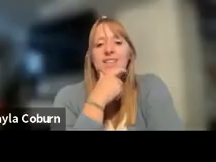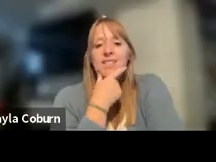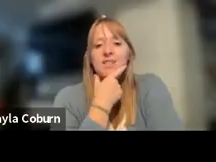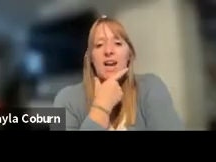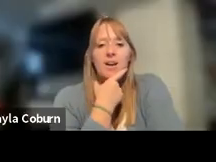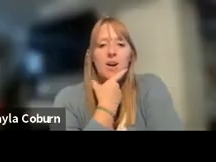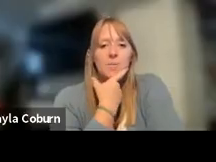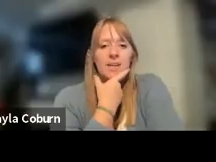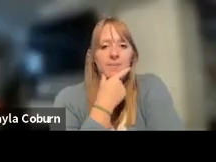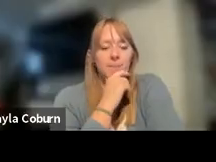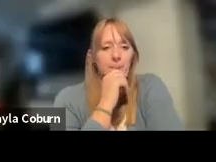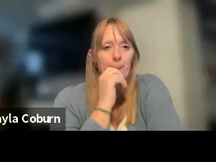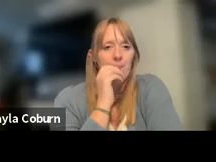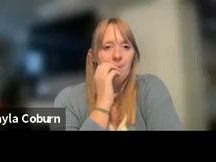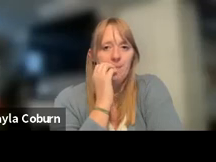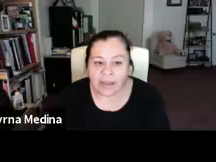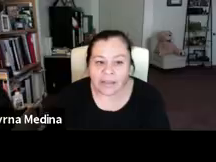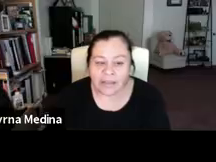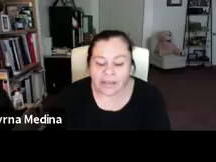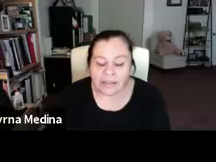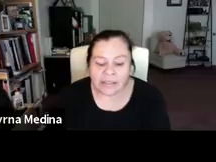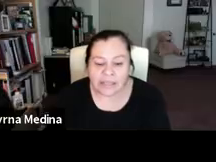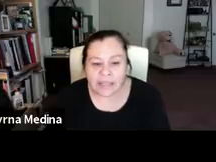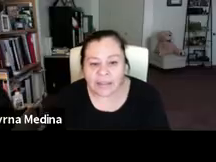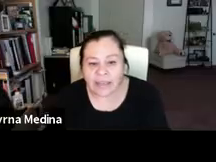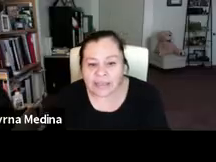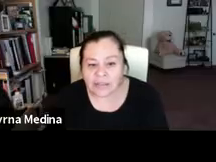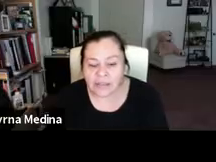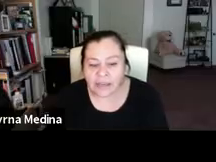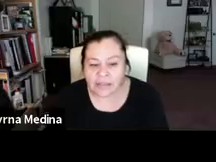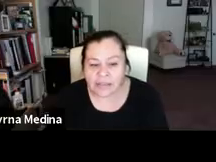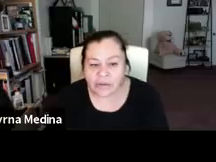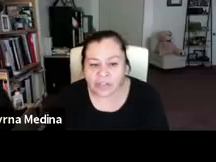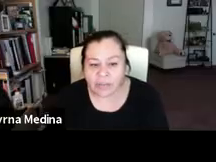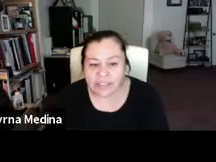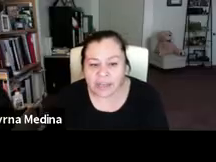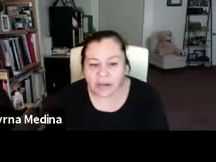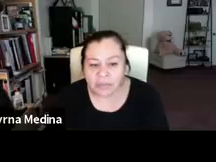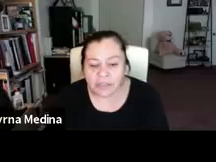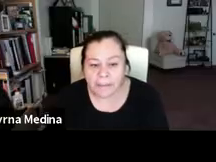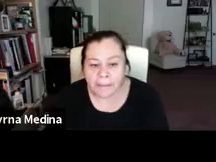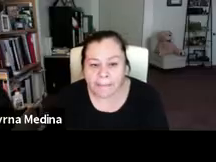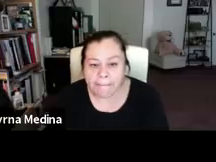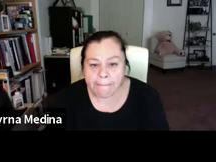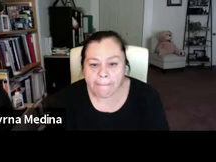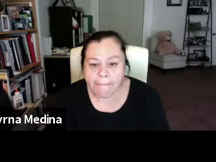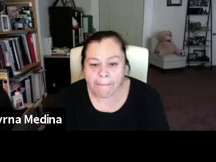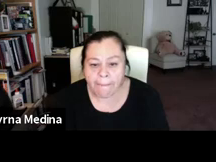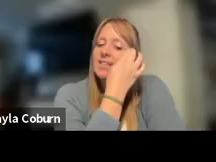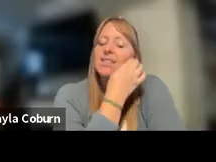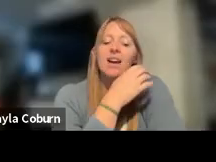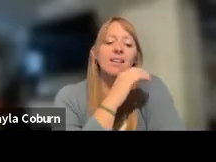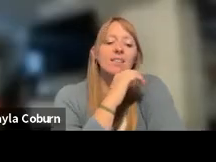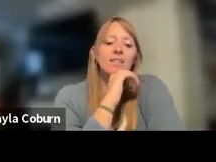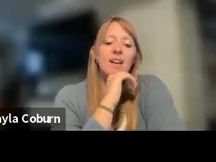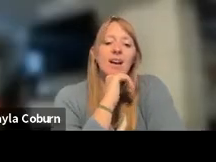Next, this is Jack Hartman. El siguiente es, este señor se llama Jack Hartman. And